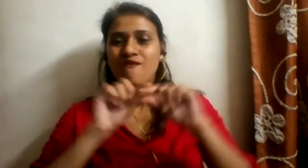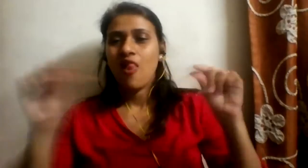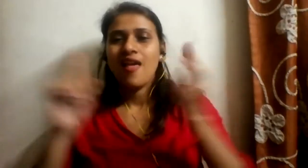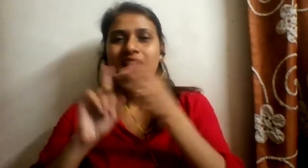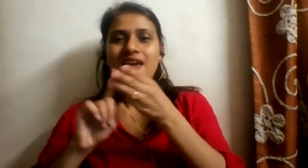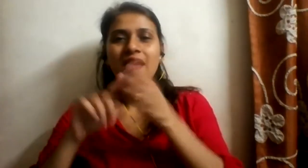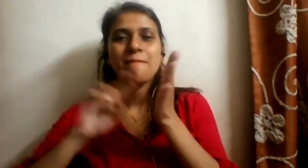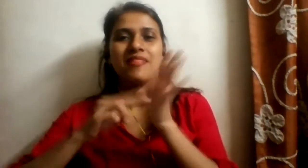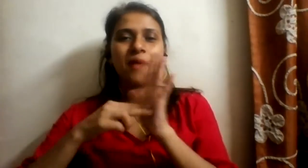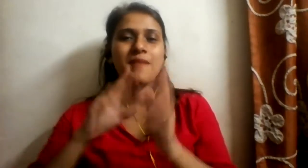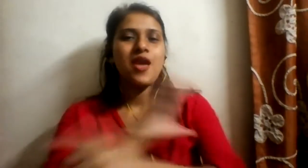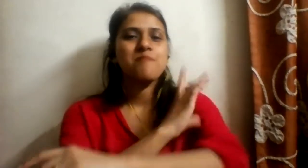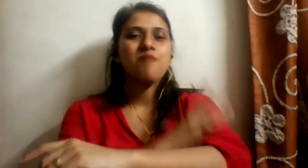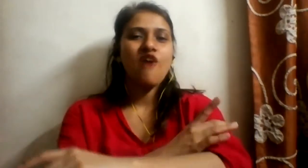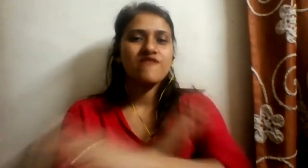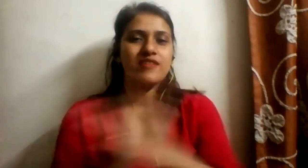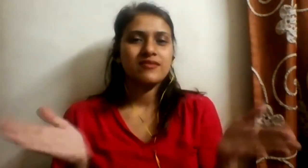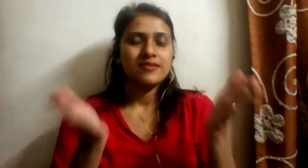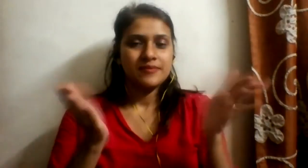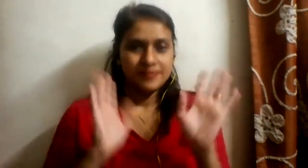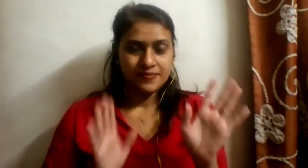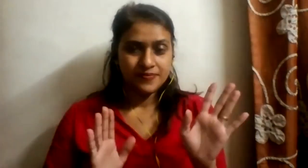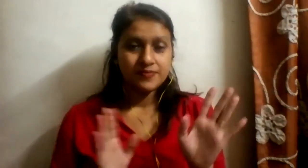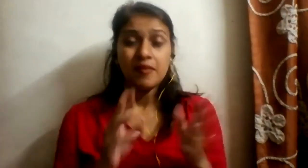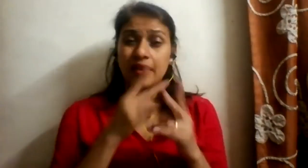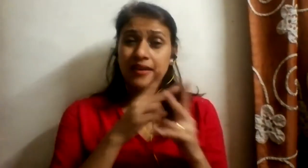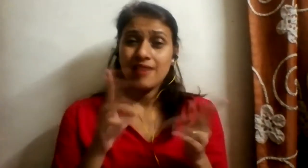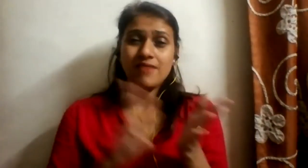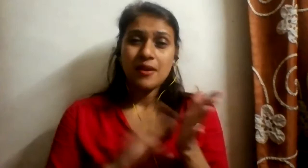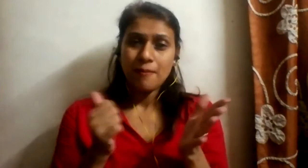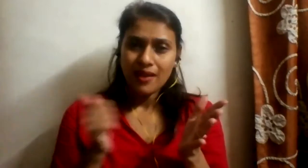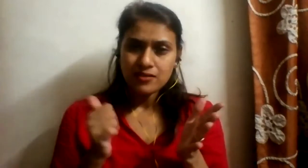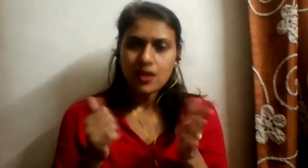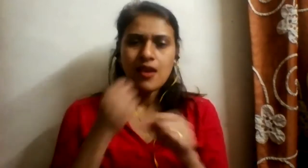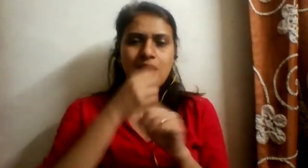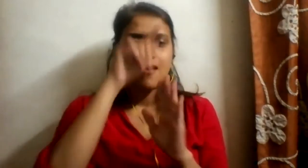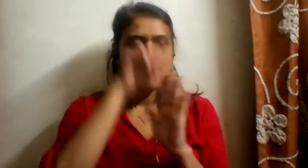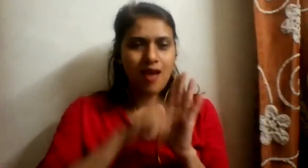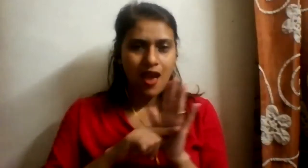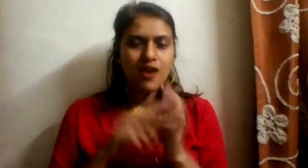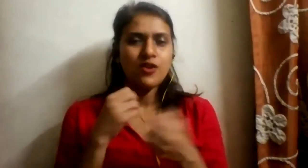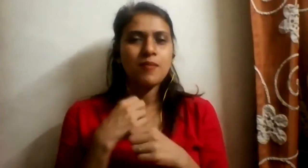the involvement of various ministries to devise guidelines of areas that